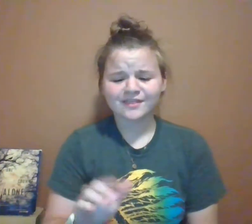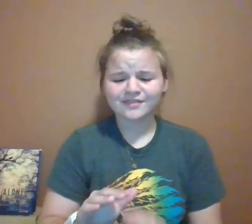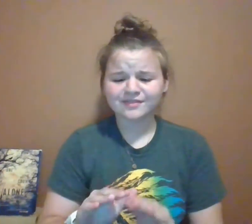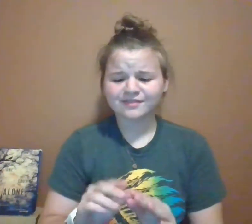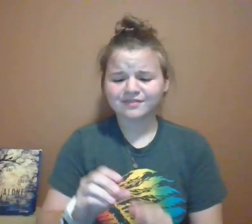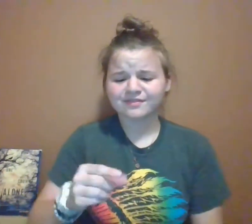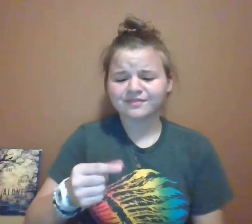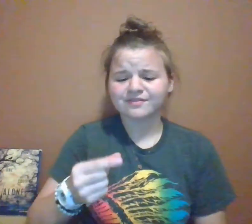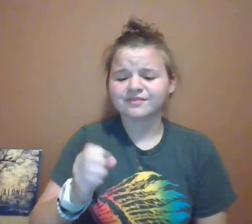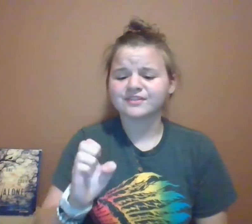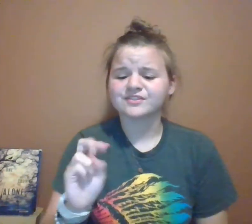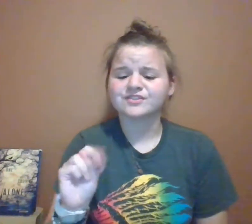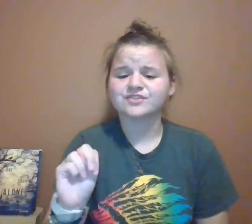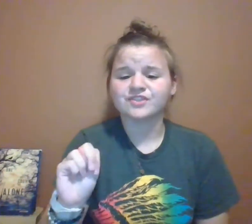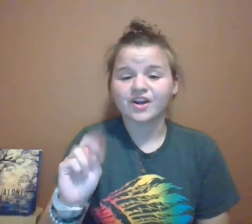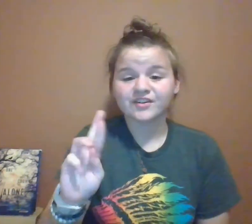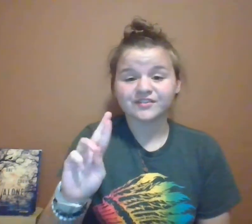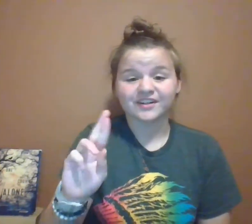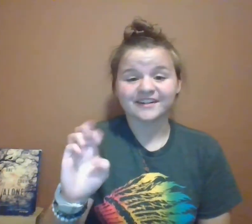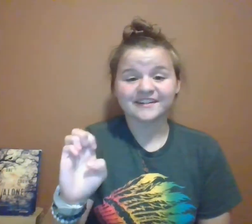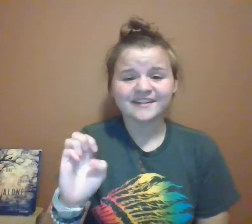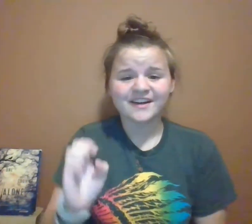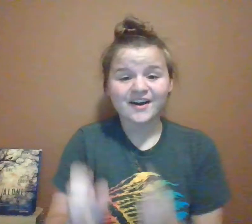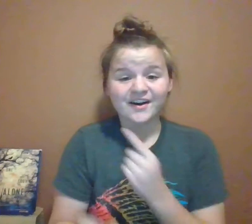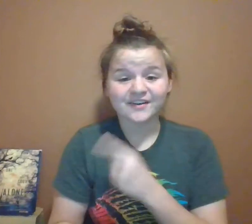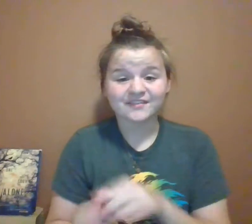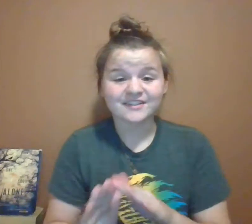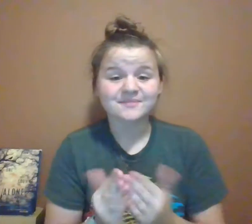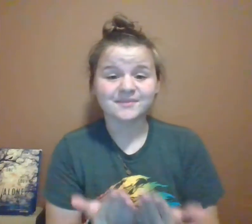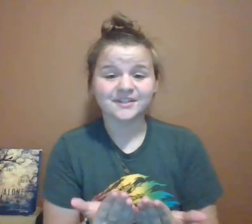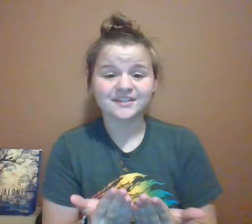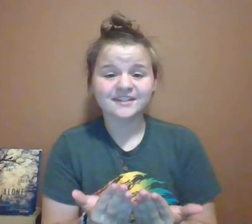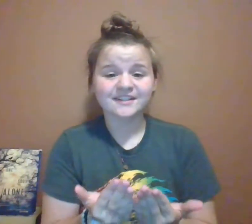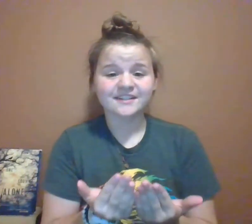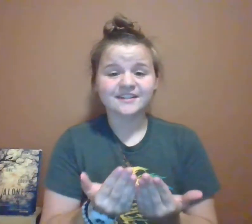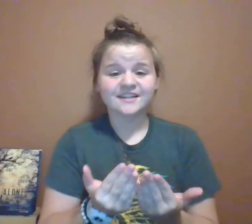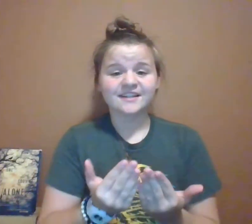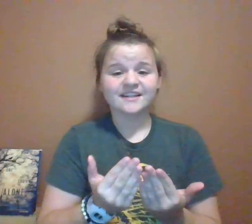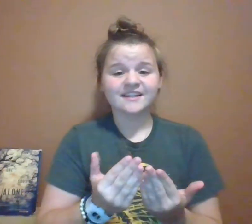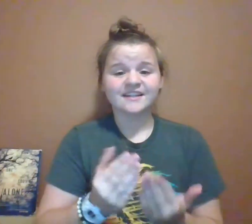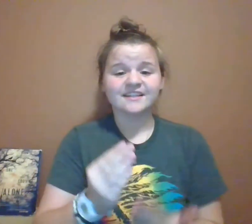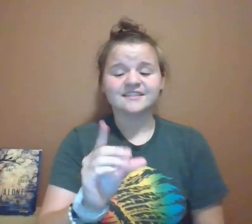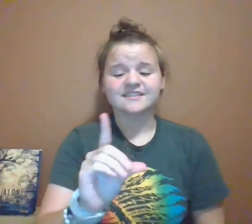The genre of this book is